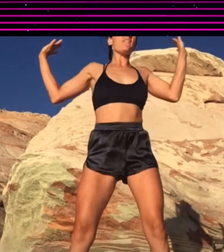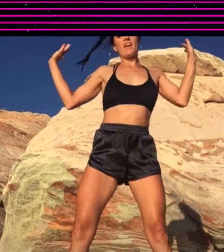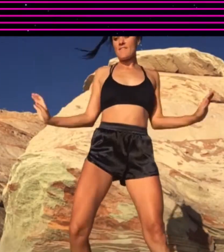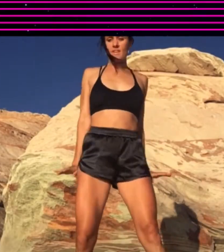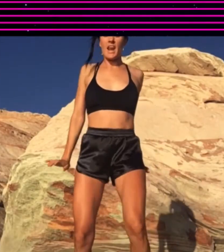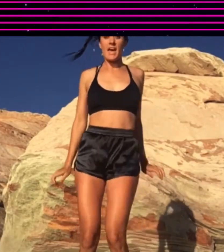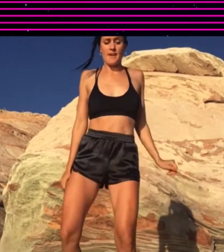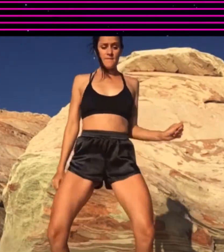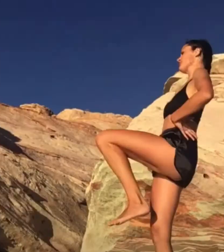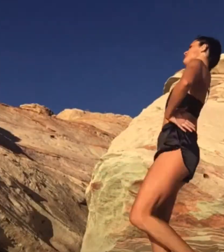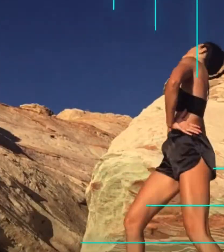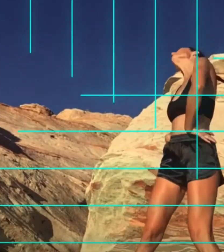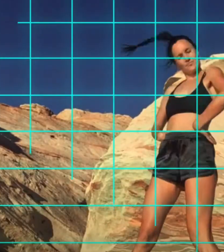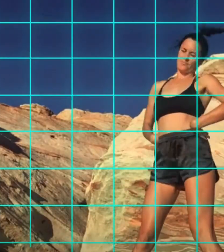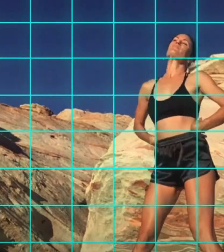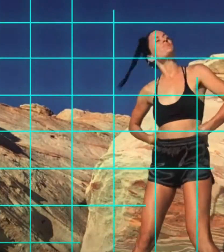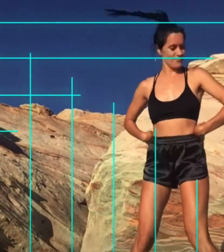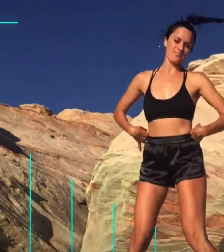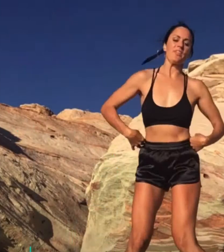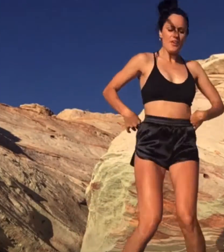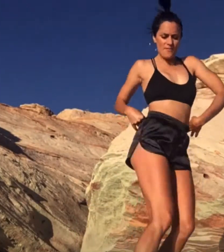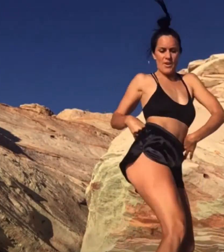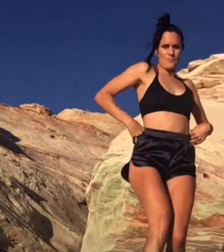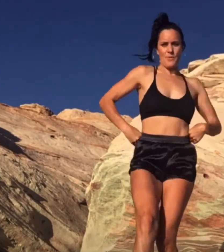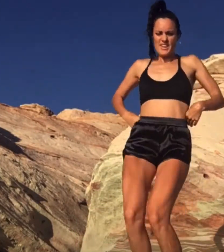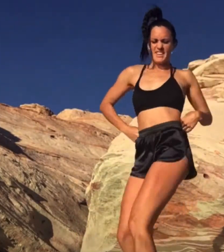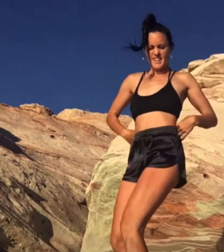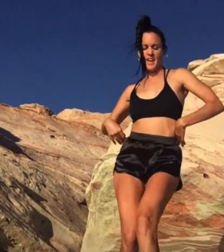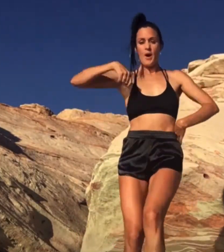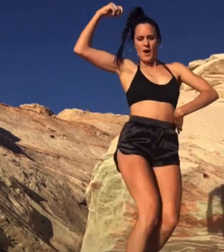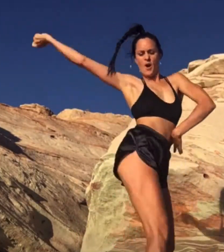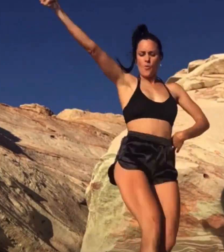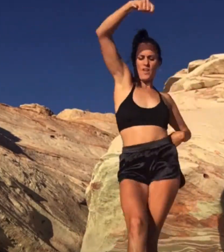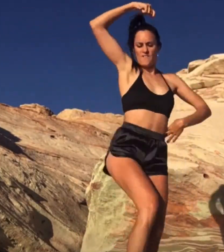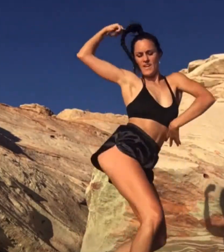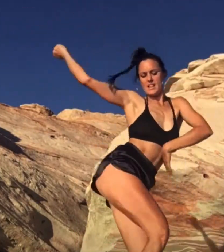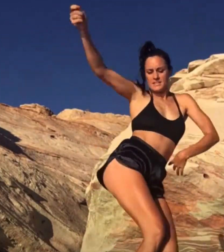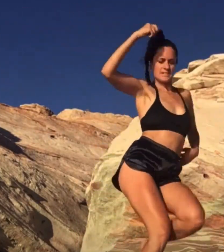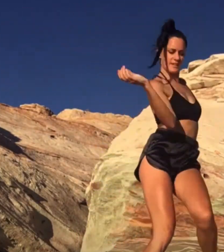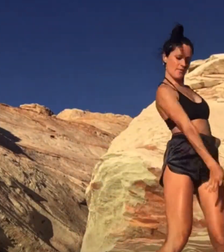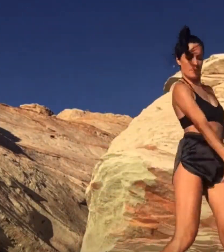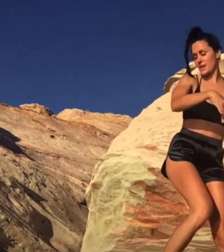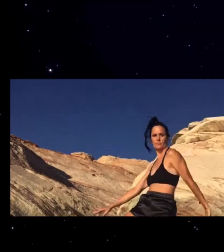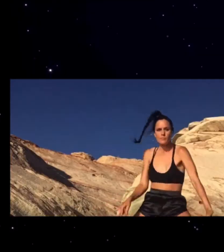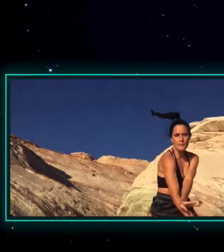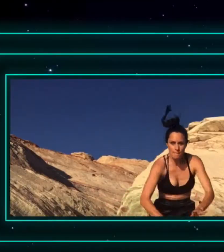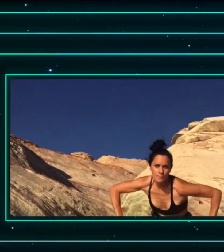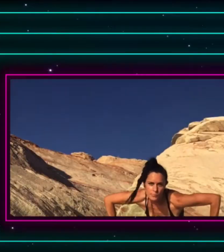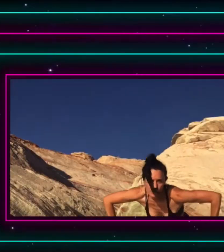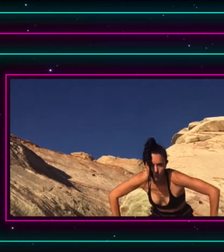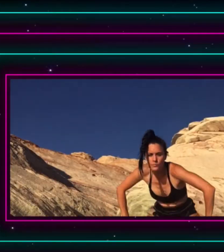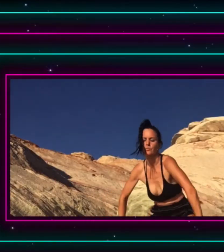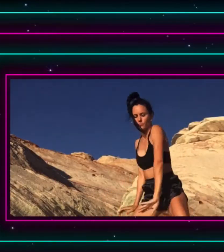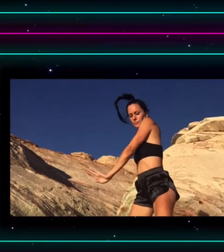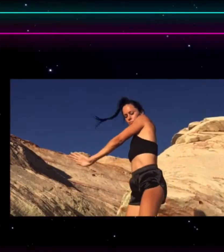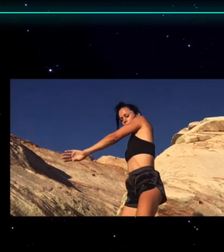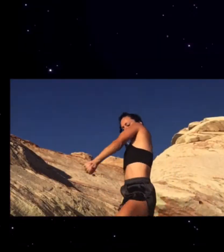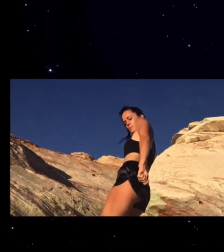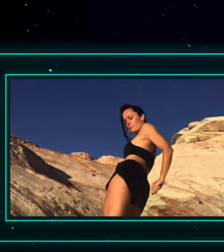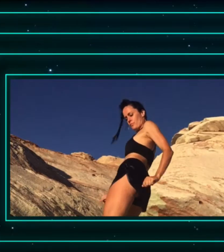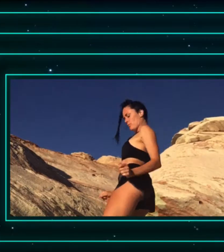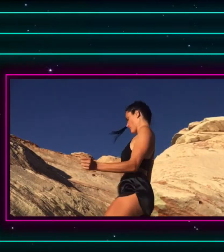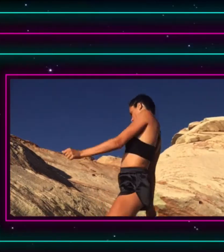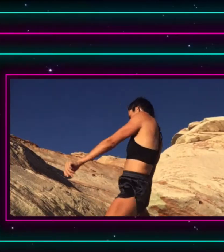Baby, I'll be right there by your side I, I found something I didn't believe